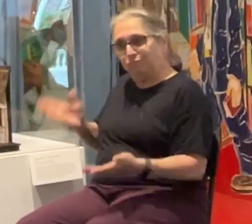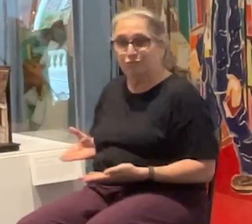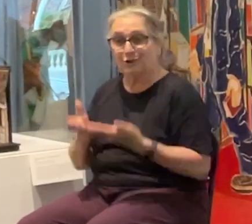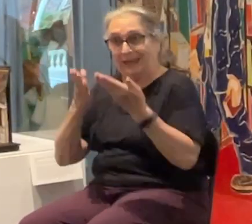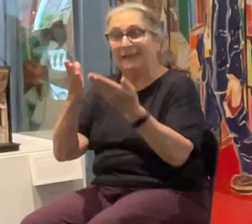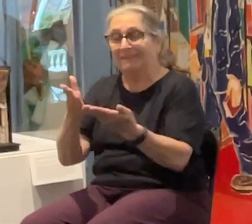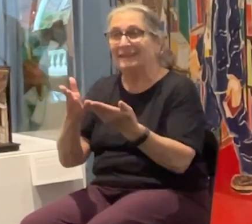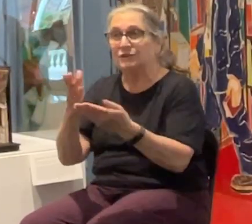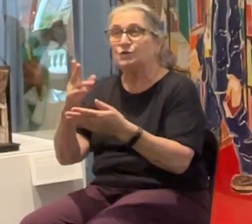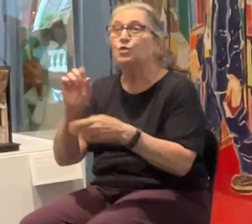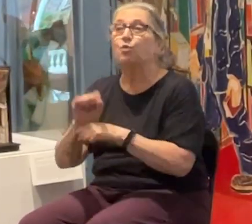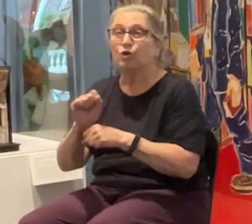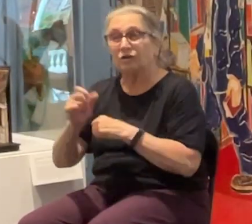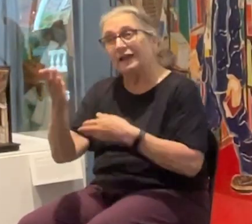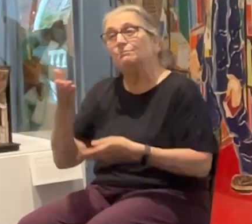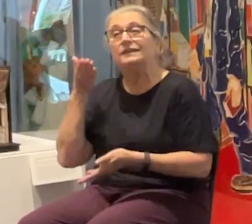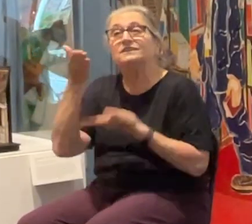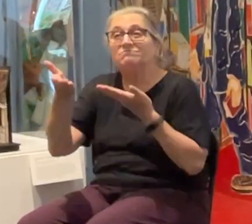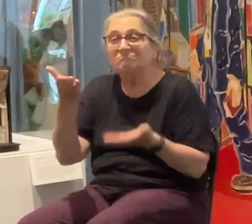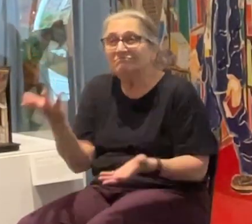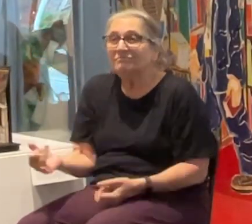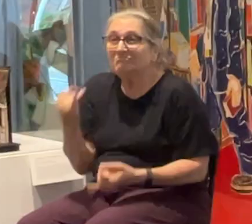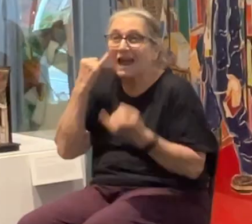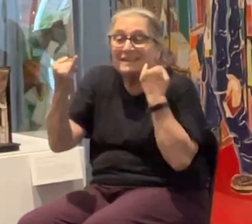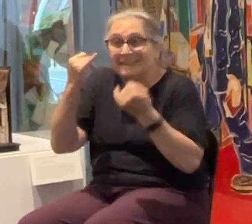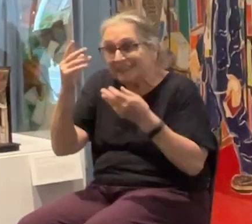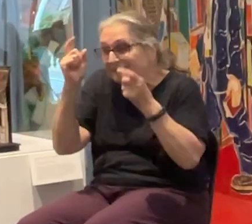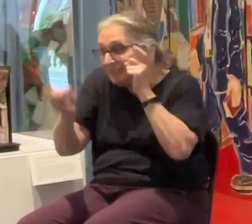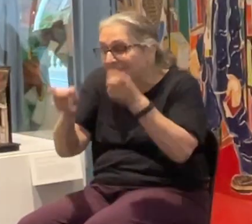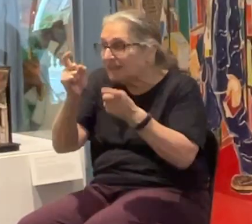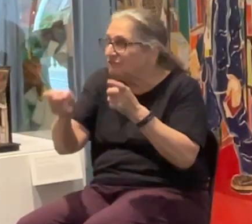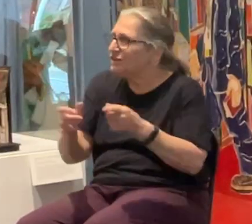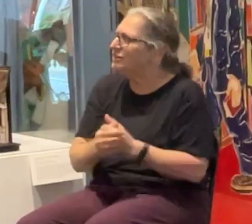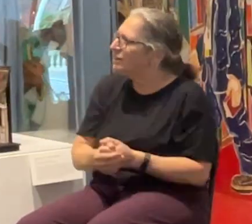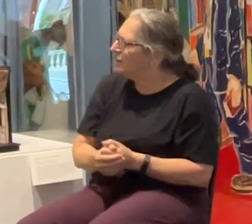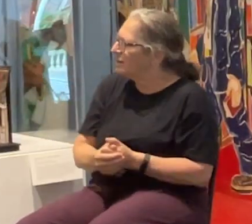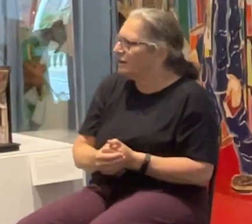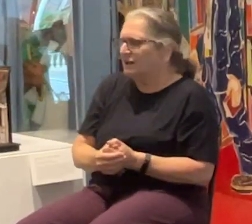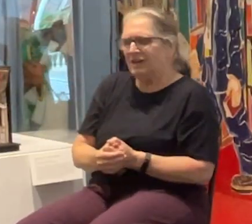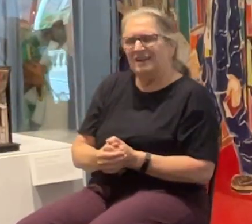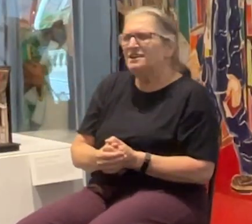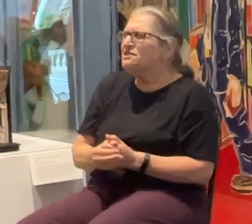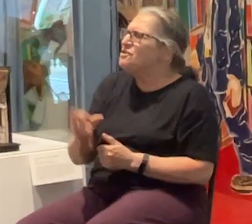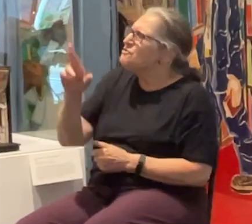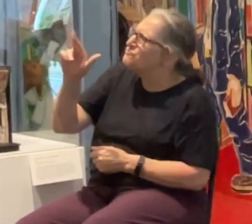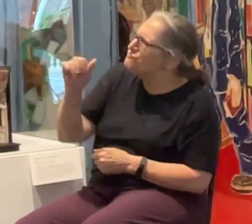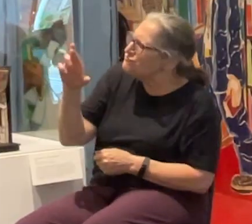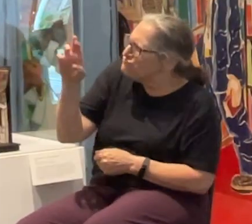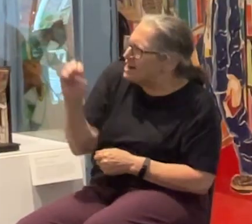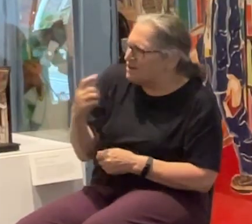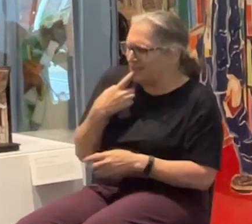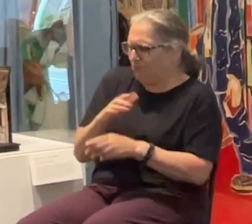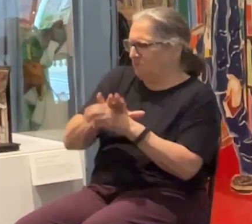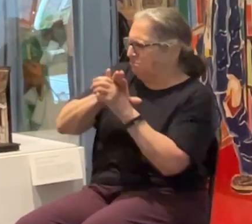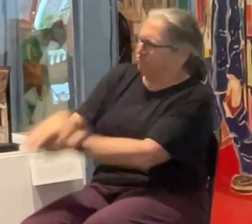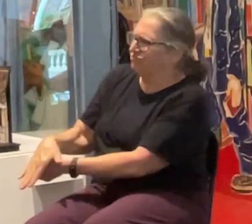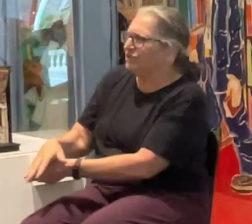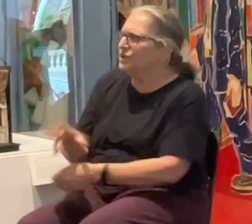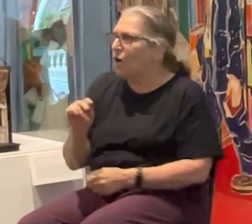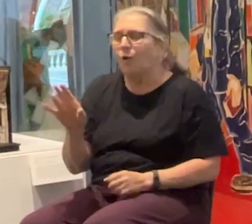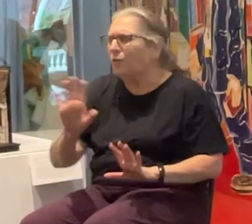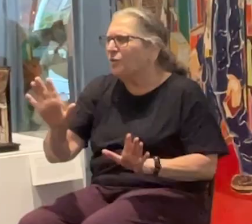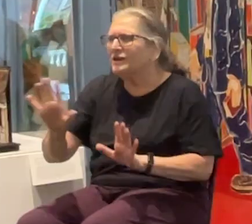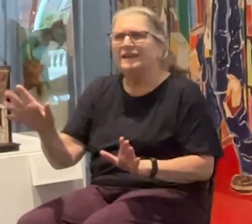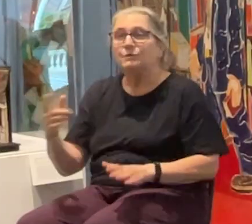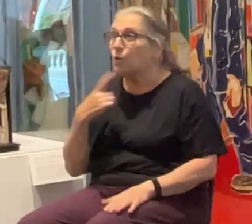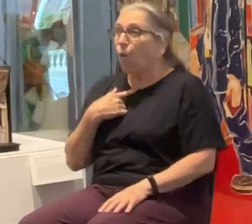work, suggestions or ideas that he was very rarely would squash. He was always kind of open, like, oh, I like that, you